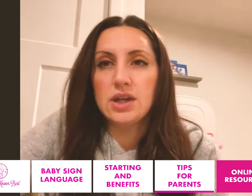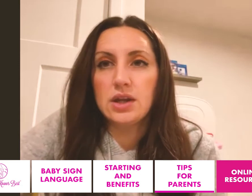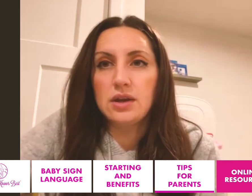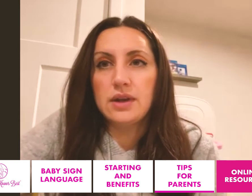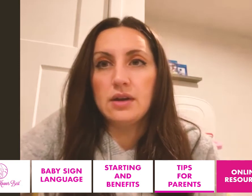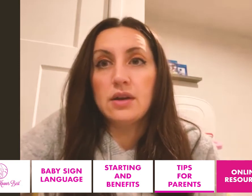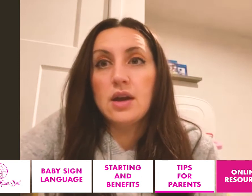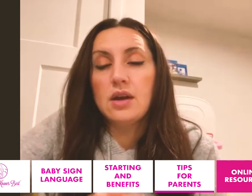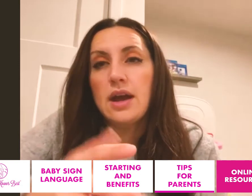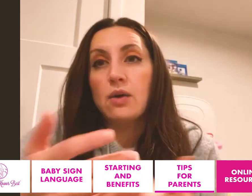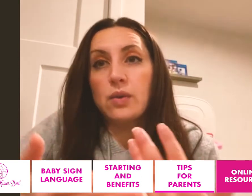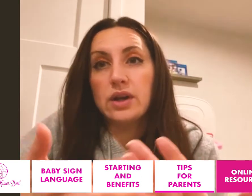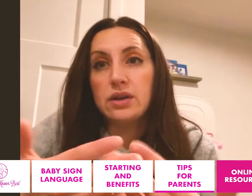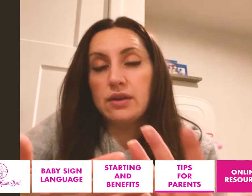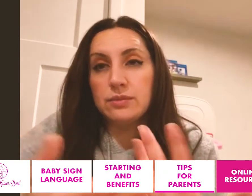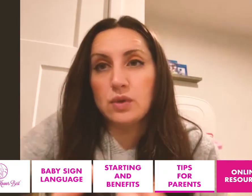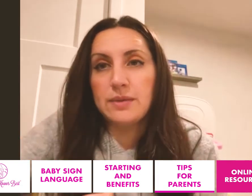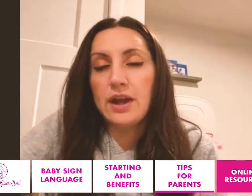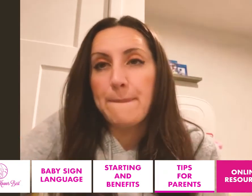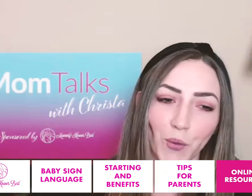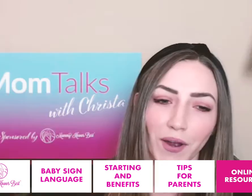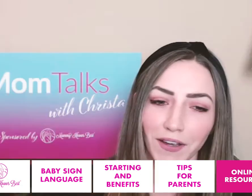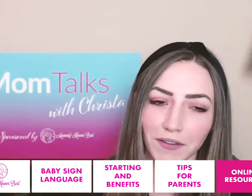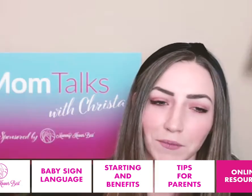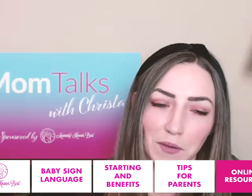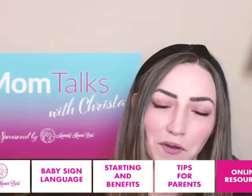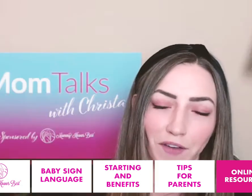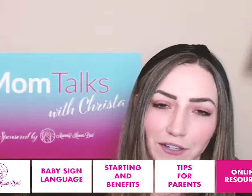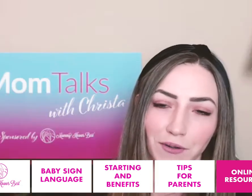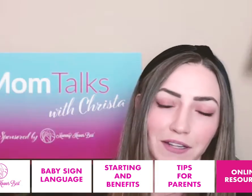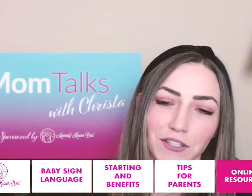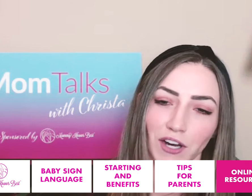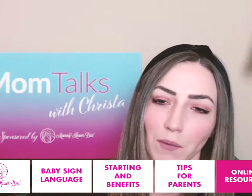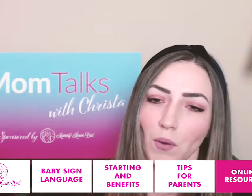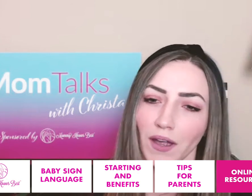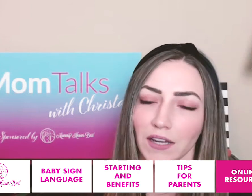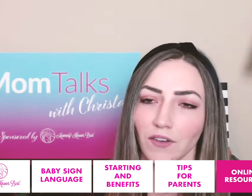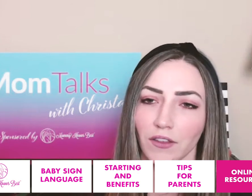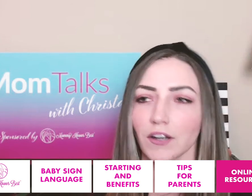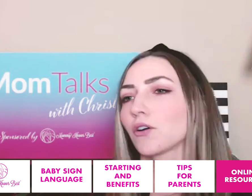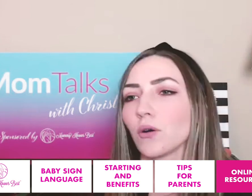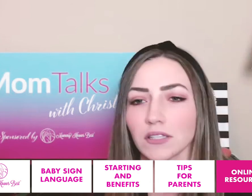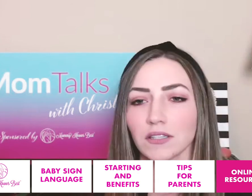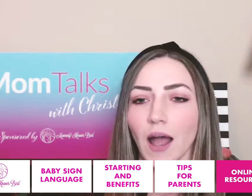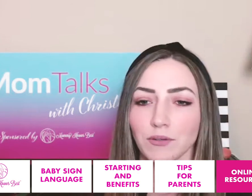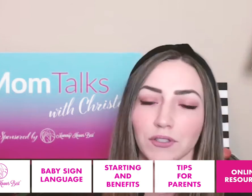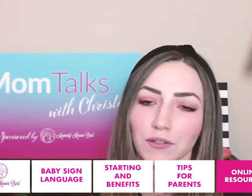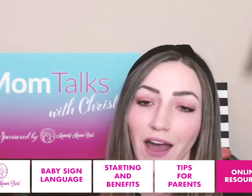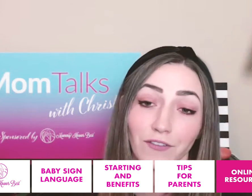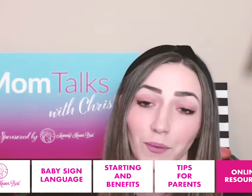in and how quickly they're absorbing it. Where can people find you on Instagram, and what kind of other courses and options you have for parents